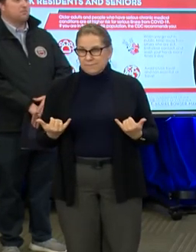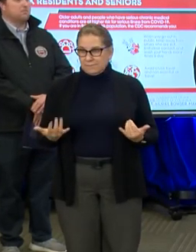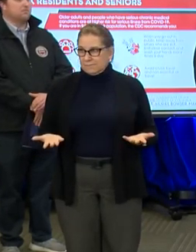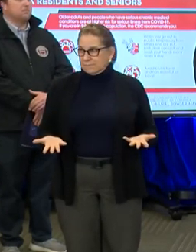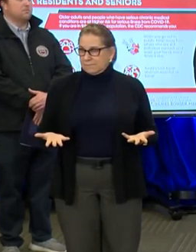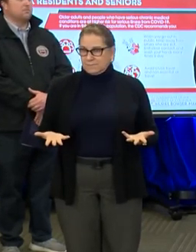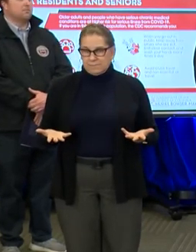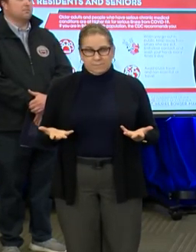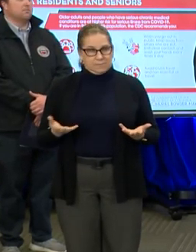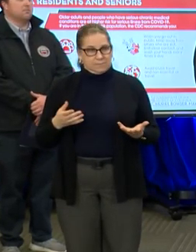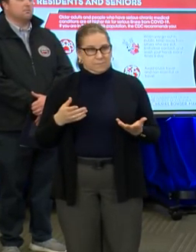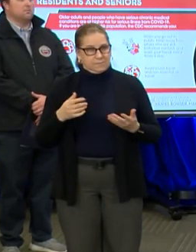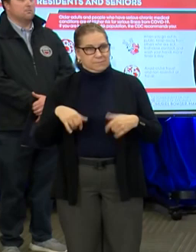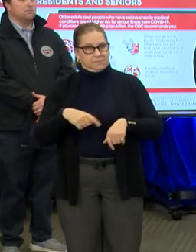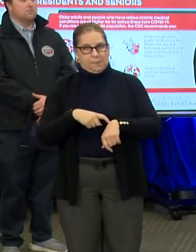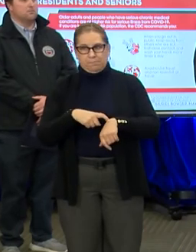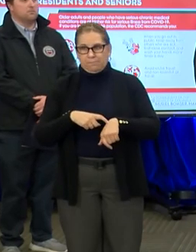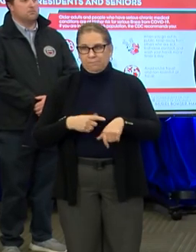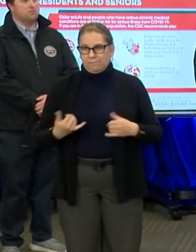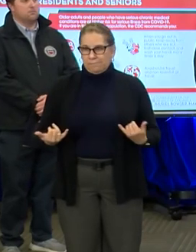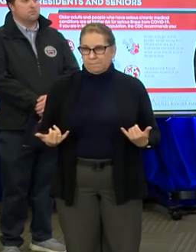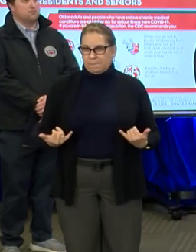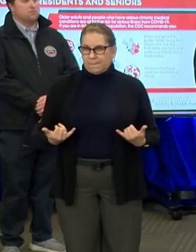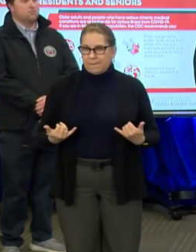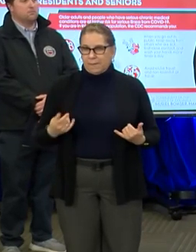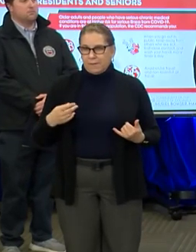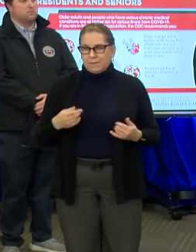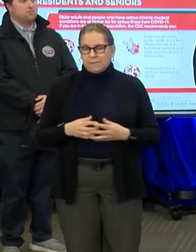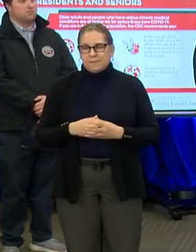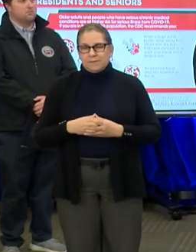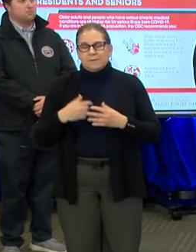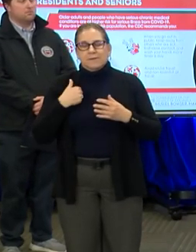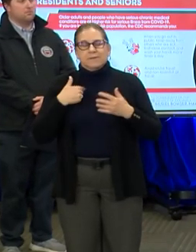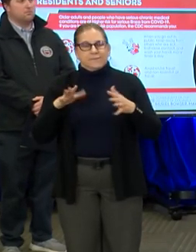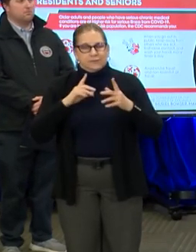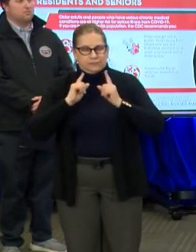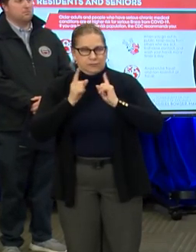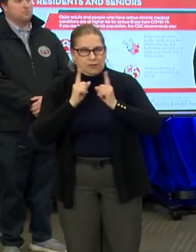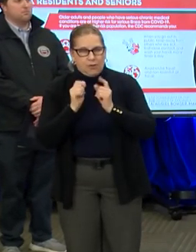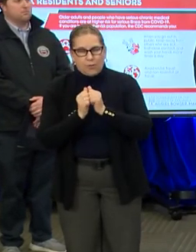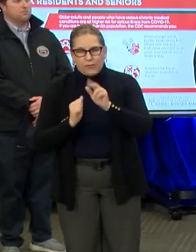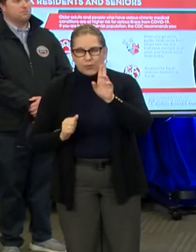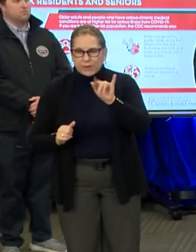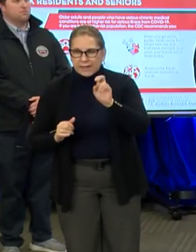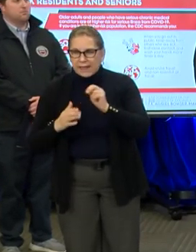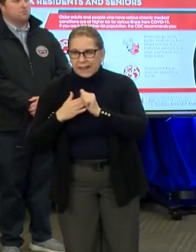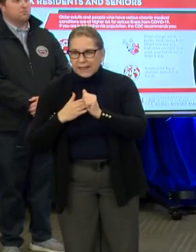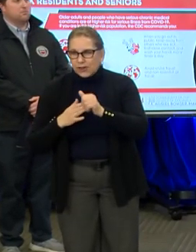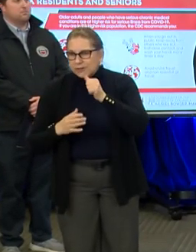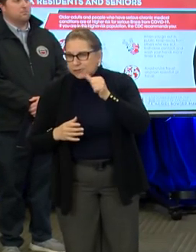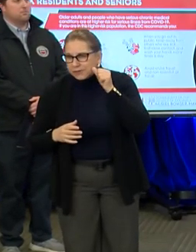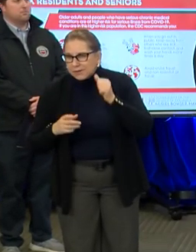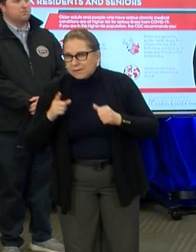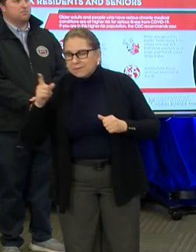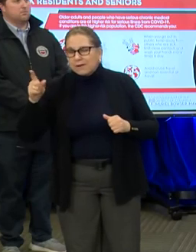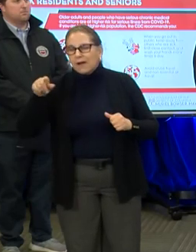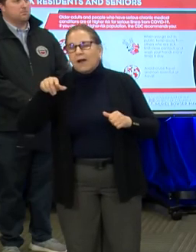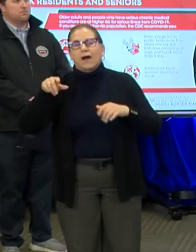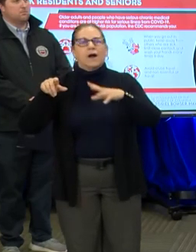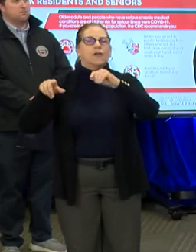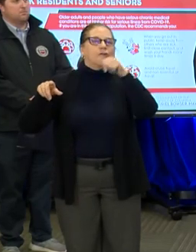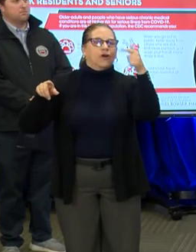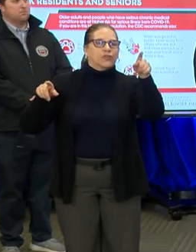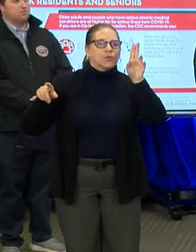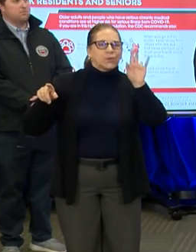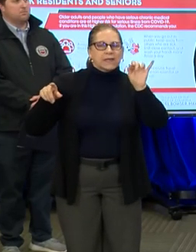communicated not only to that union leader, but to other union leaders throughout this pandemic response,